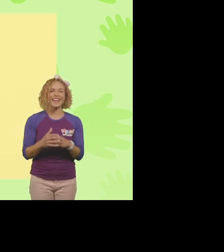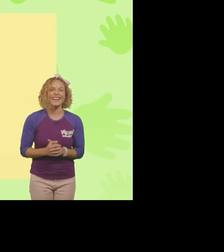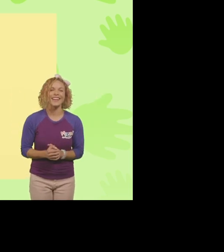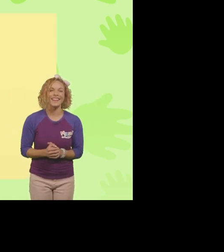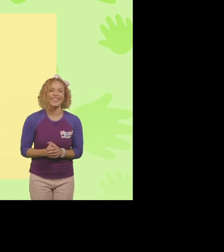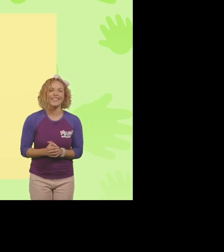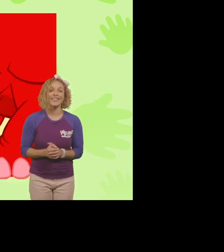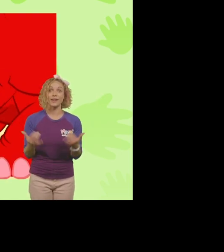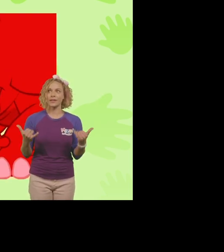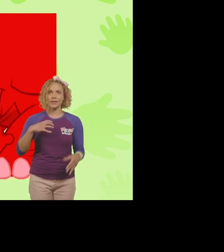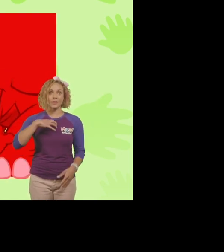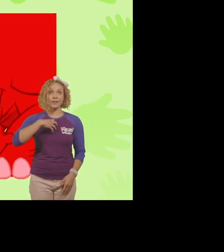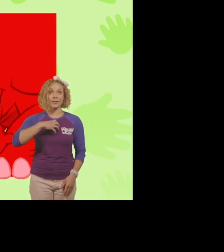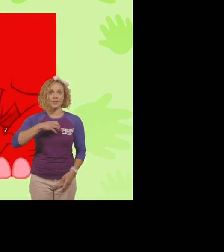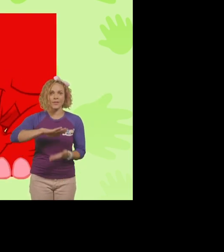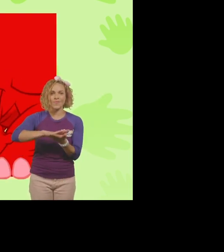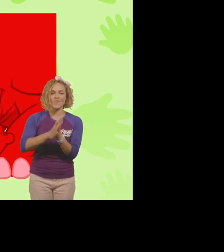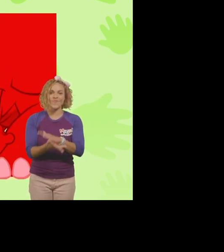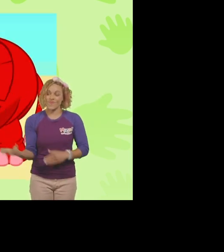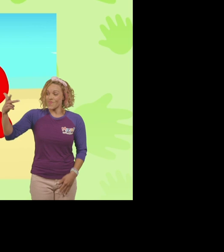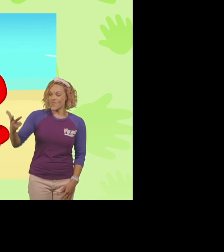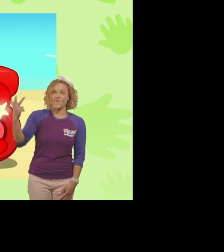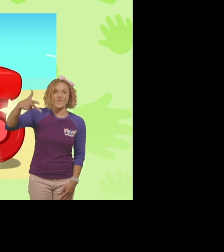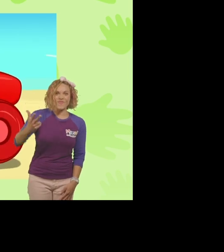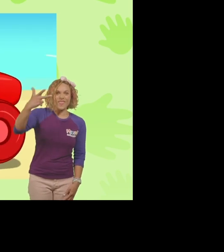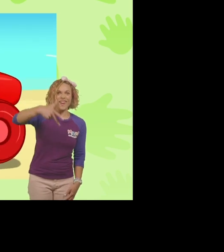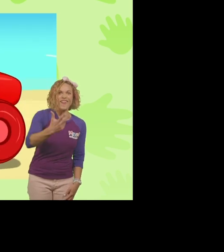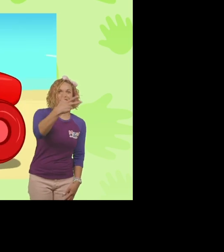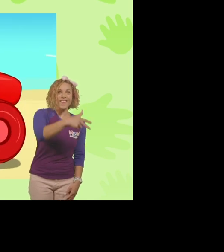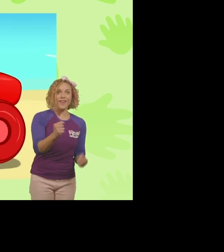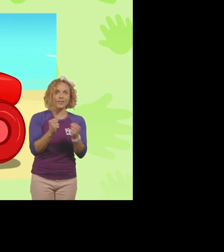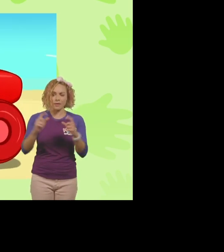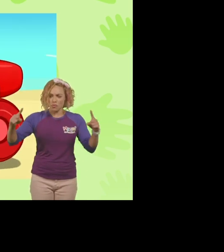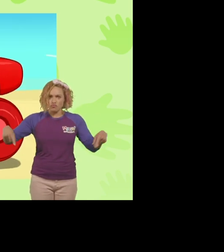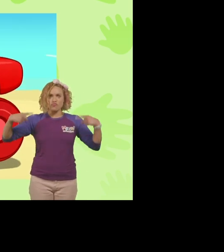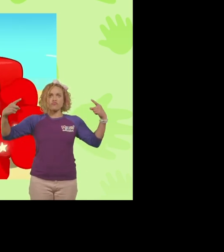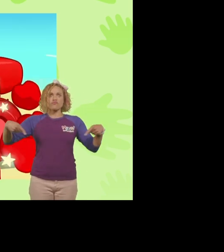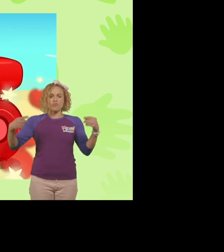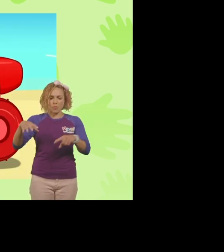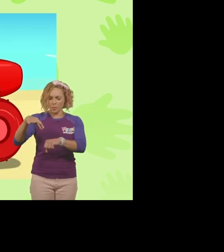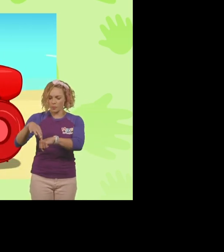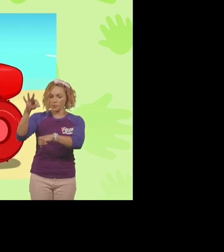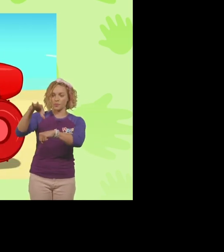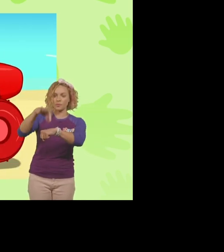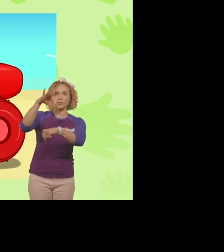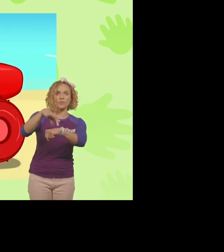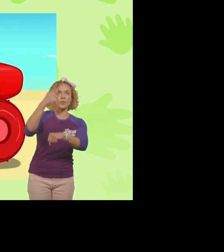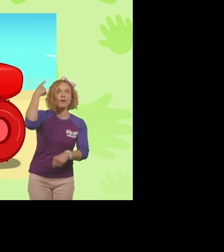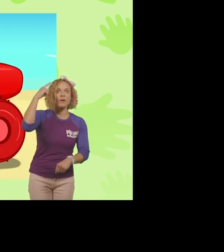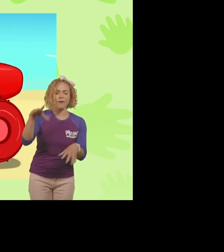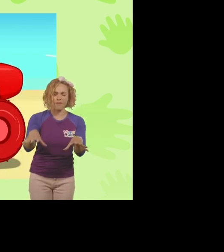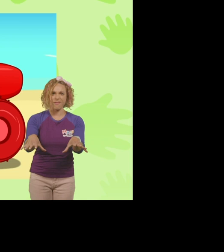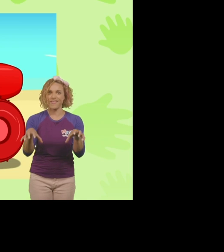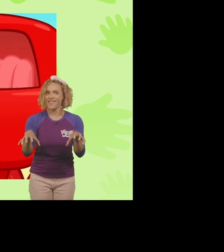Mm-hmm. Yay! Now morph into a monster truck. But with spikes on its wheels, so we don't lose